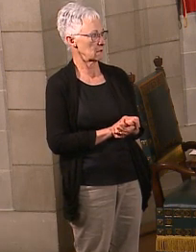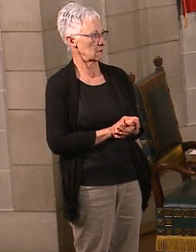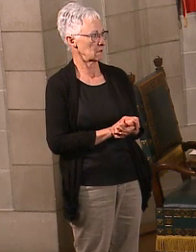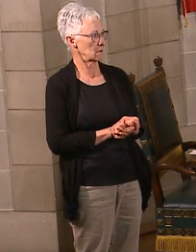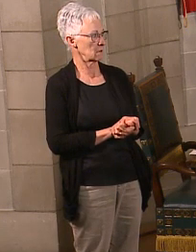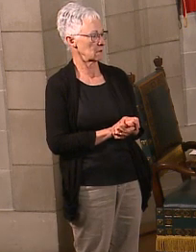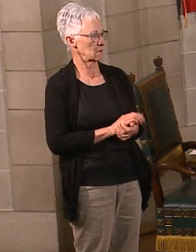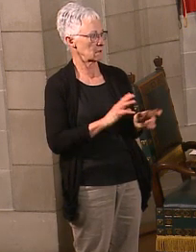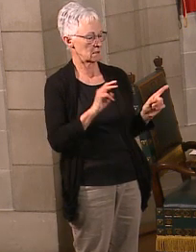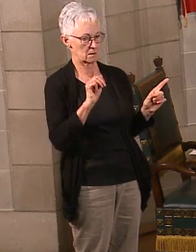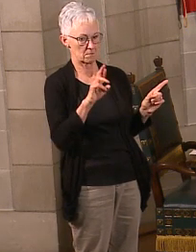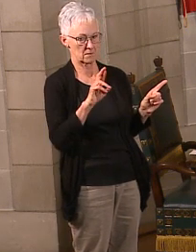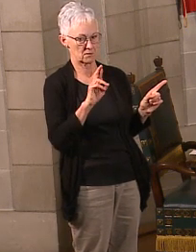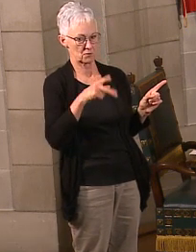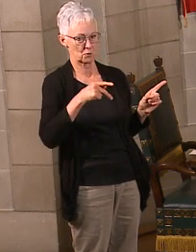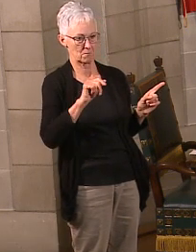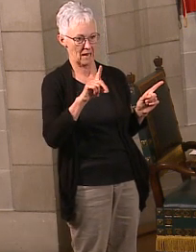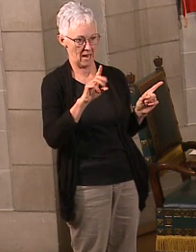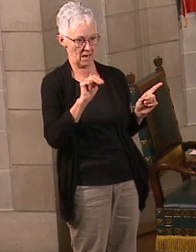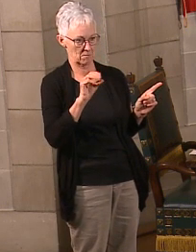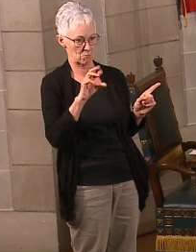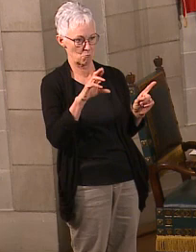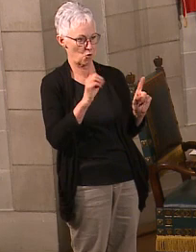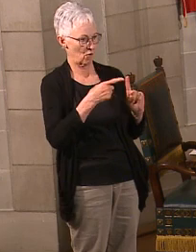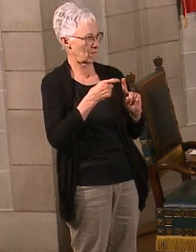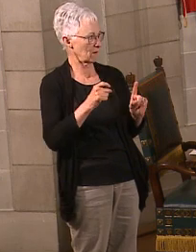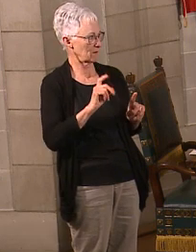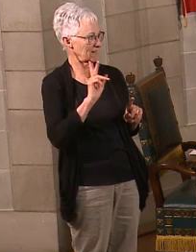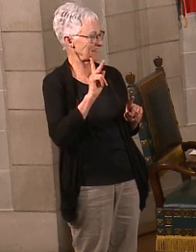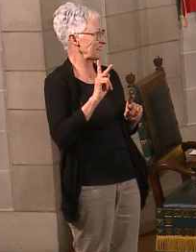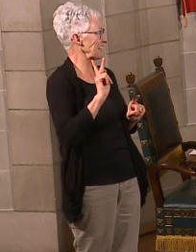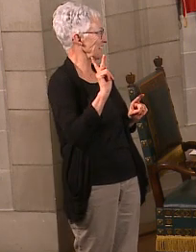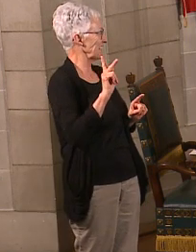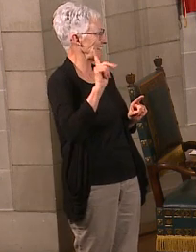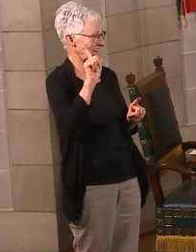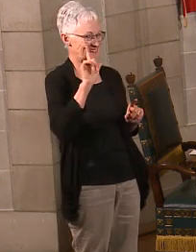Mr. Padmore. KLIN. You speak fast.